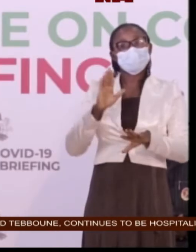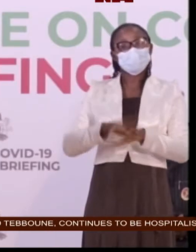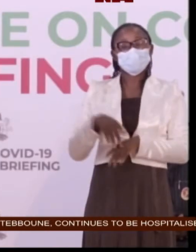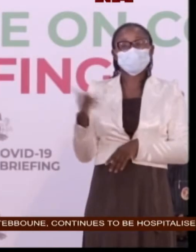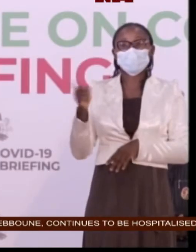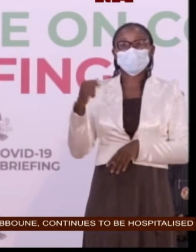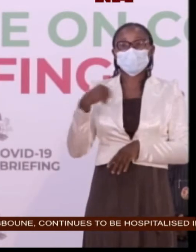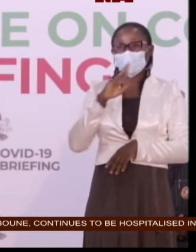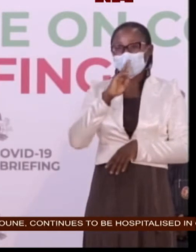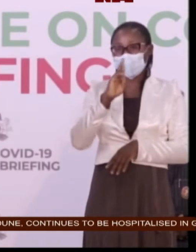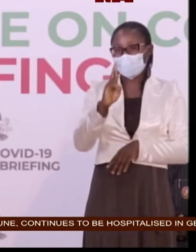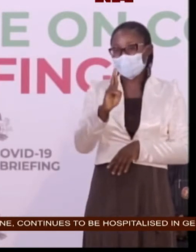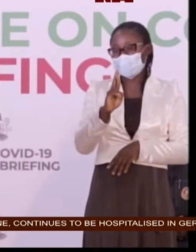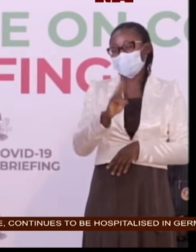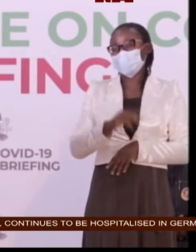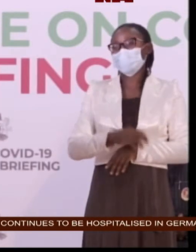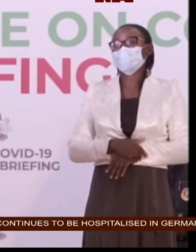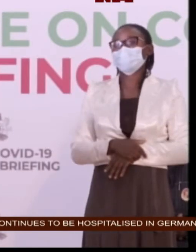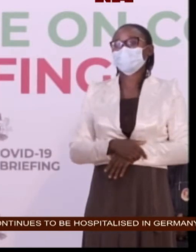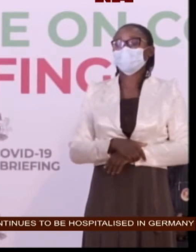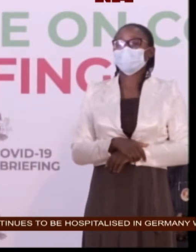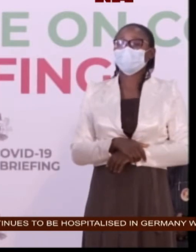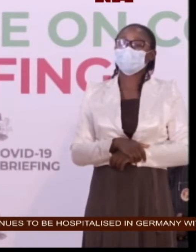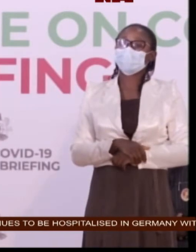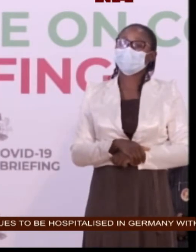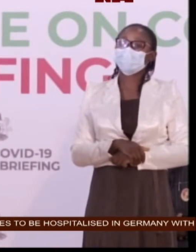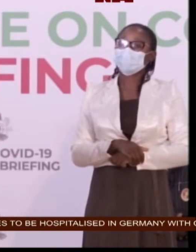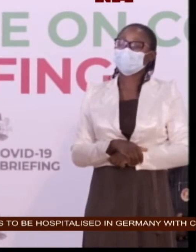on where we are.